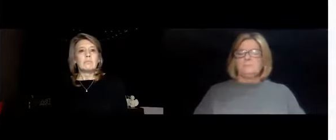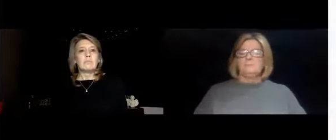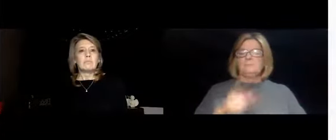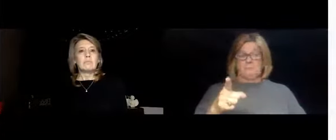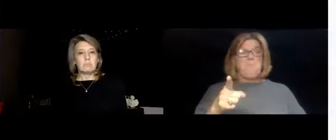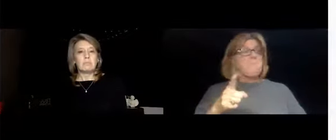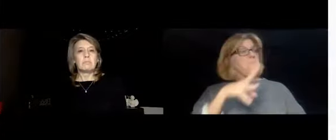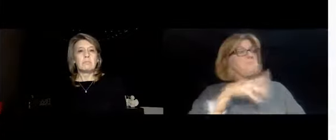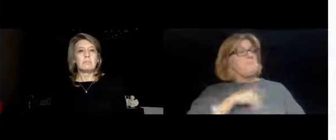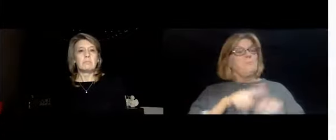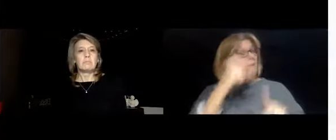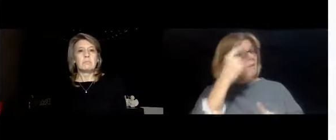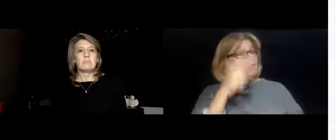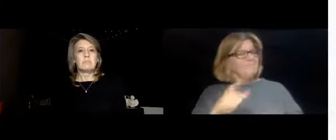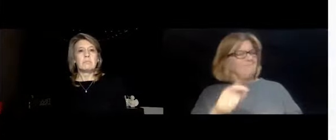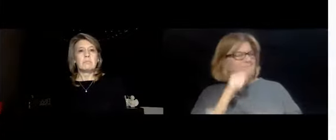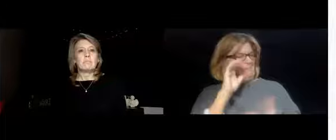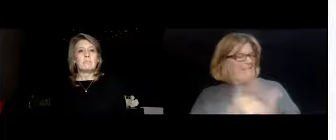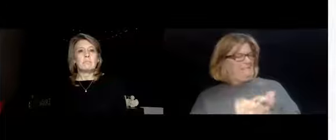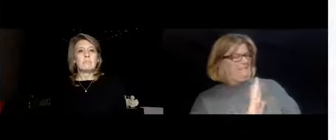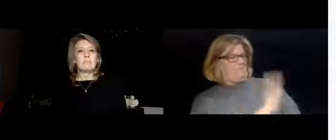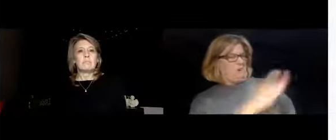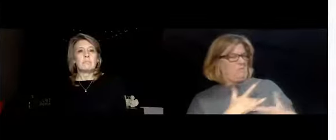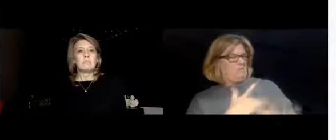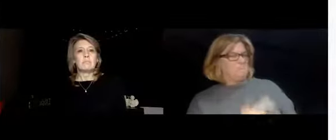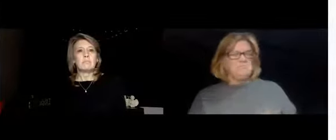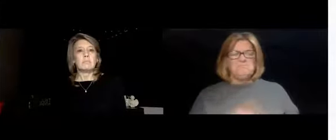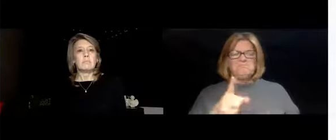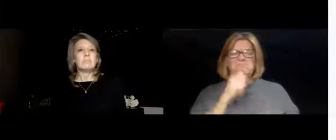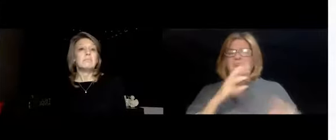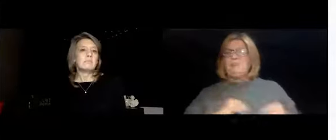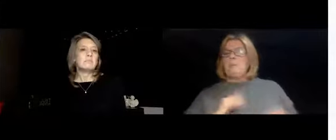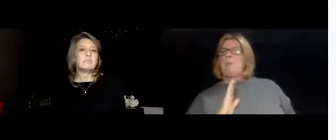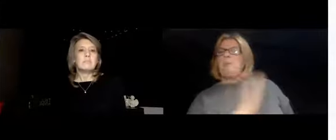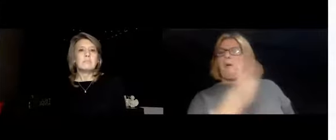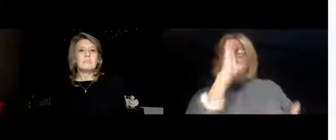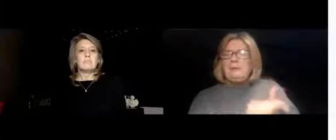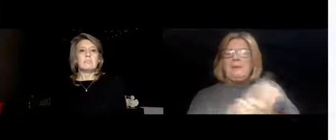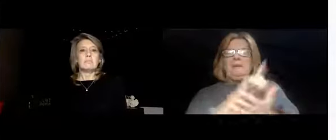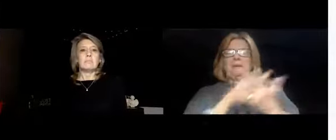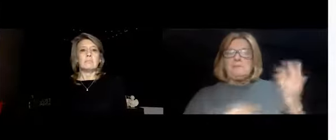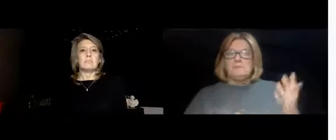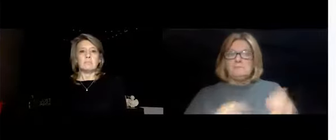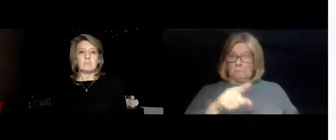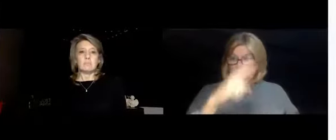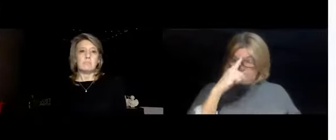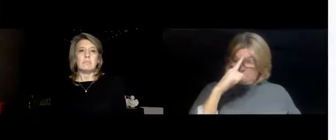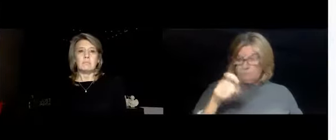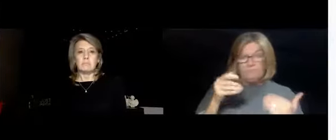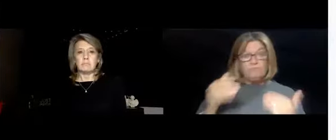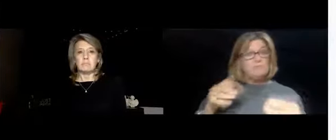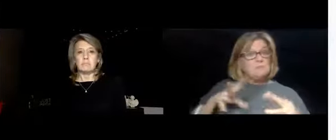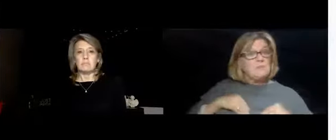interpreter's offered a job to work in a church setting and they take it, but although they aren't really of the belief of the church, they